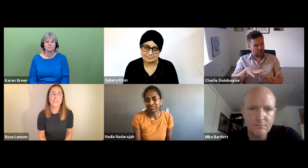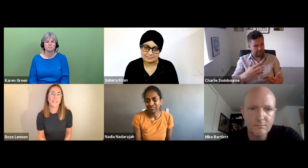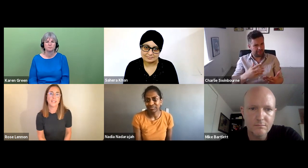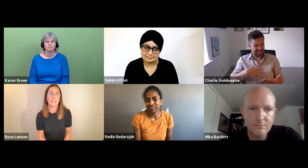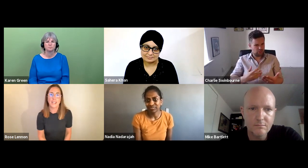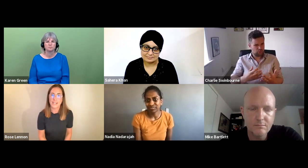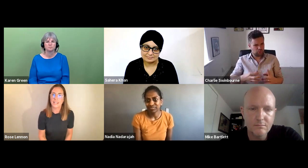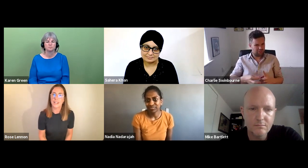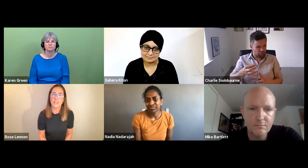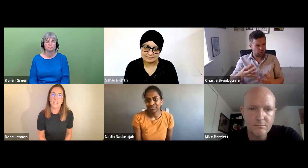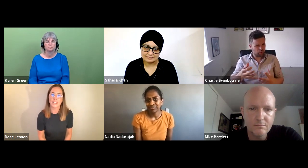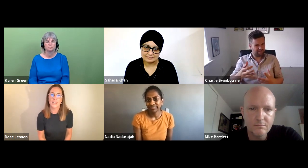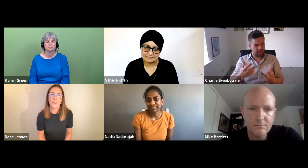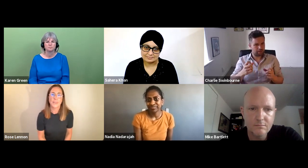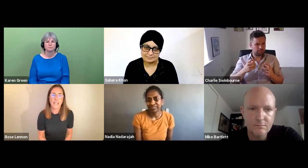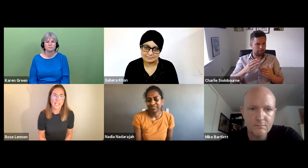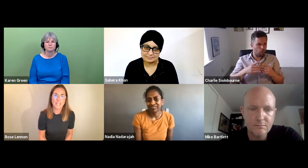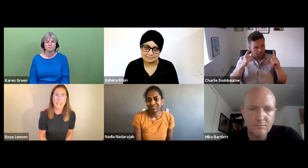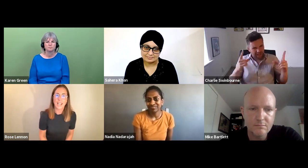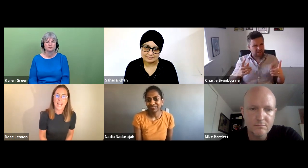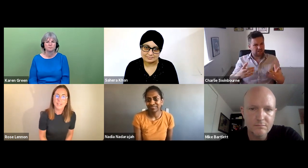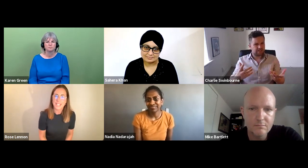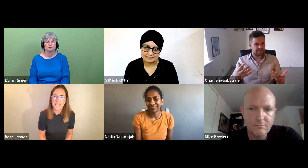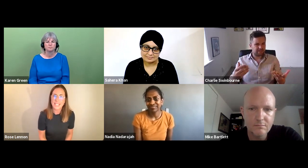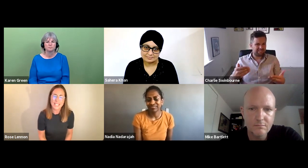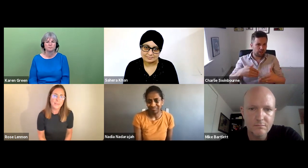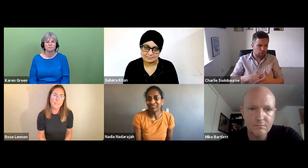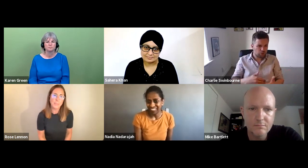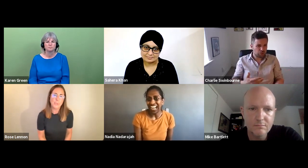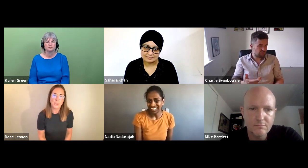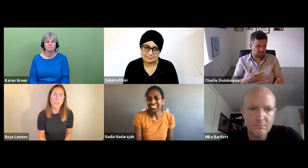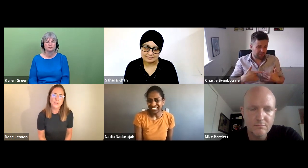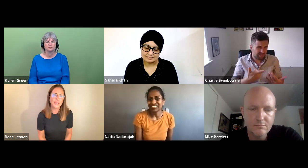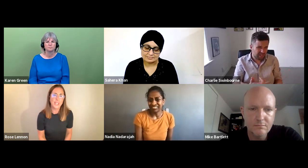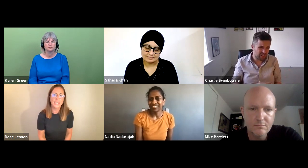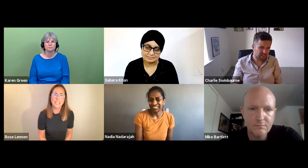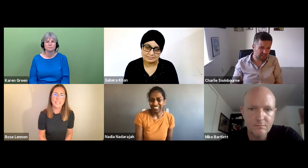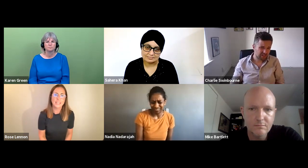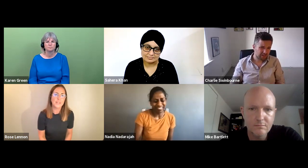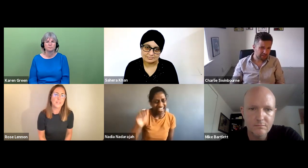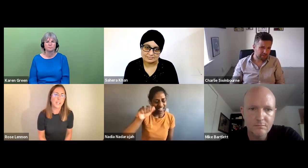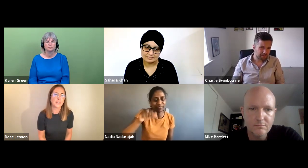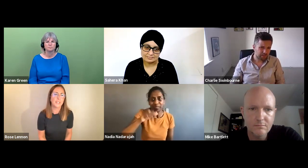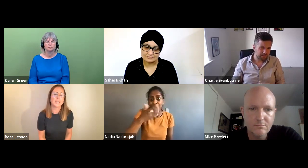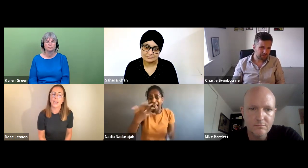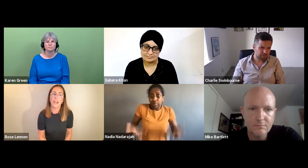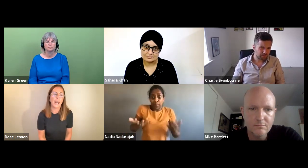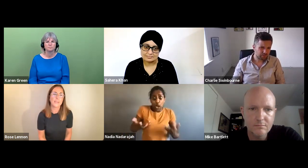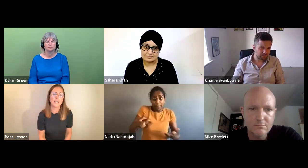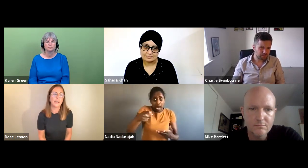channels, in theatre? Do you think that area does need to improve? Do you think? How do you feel? Yeah, absolutely.